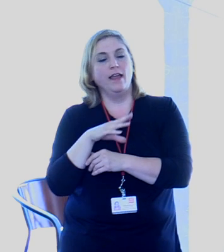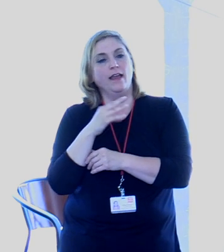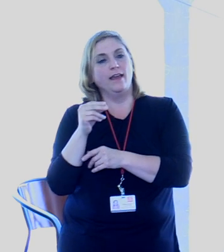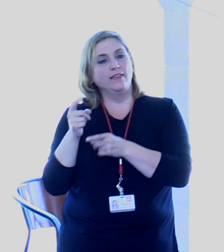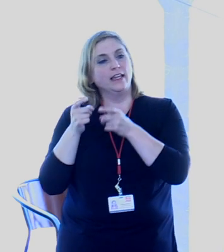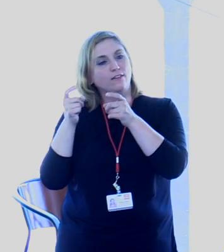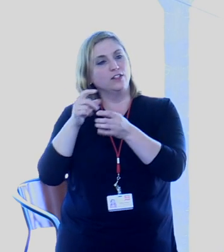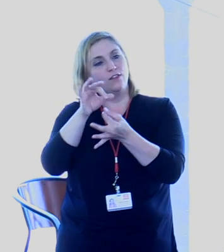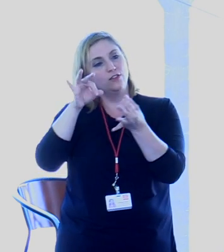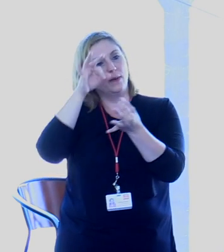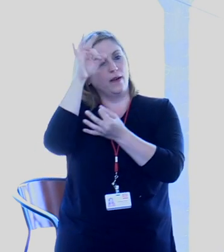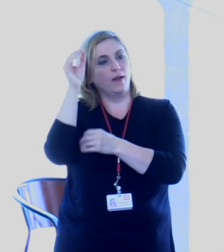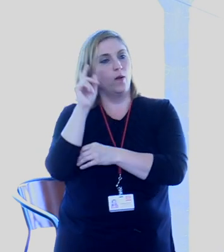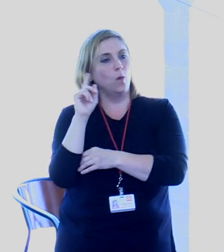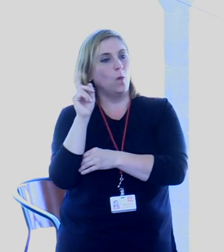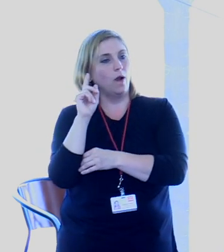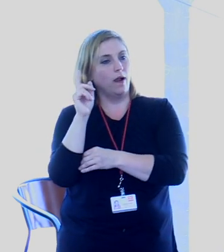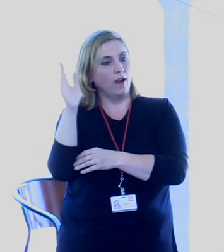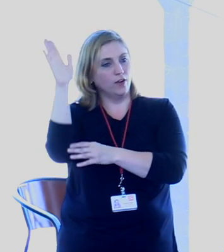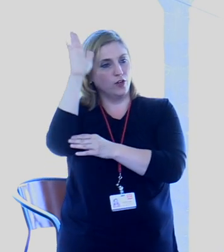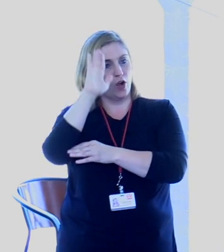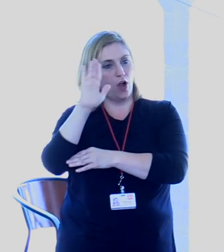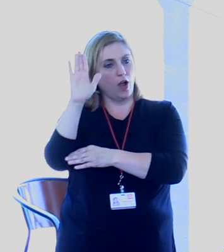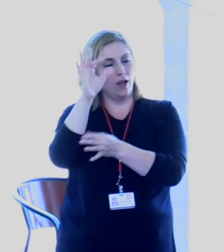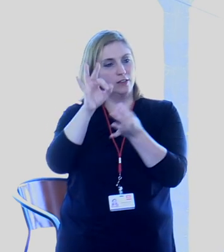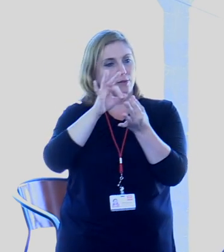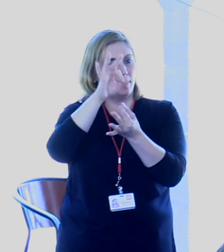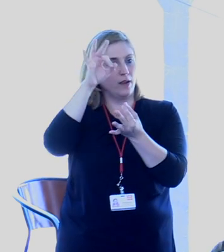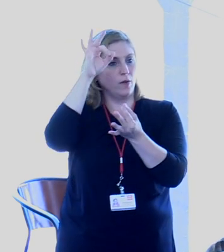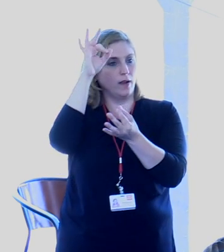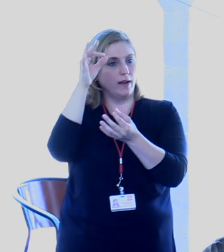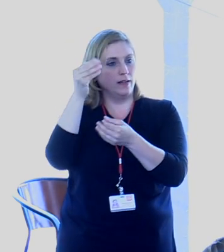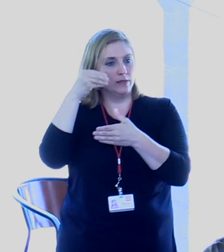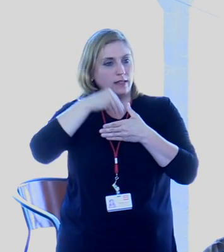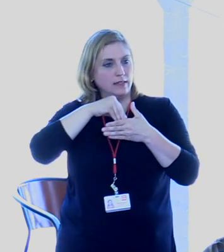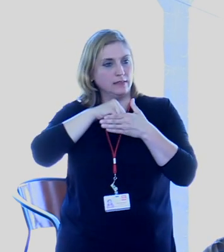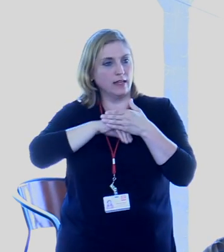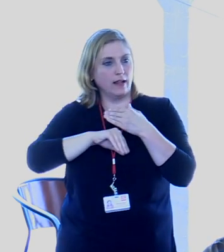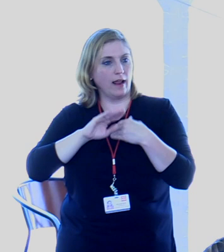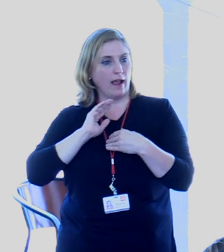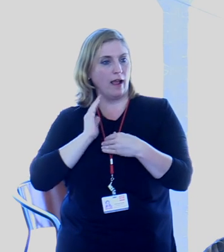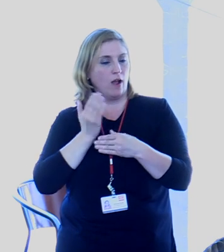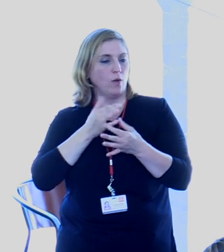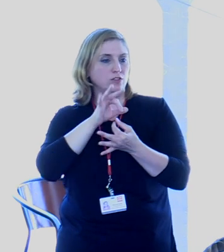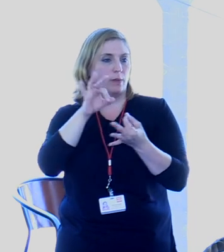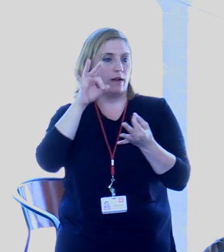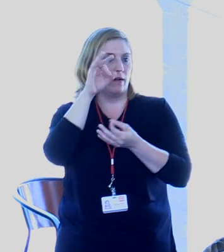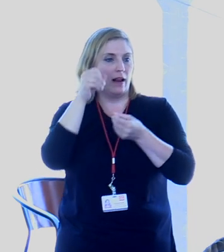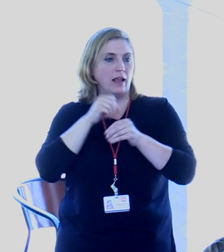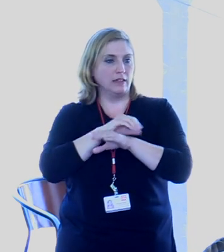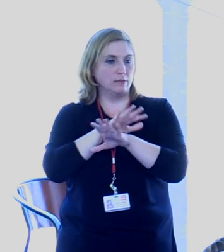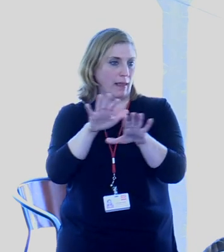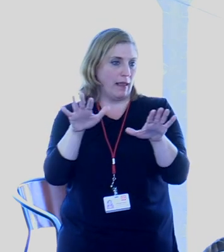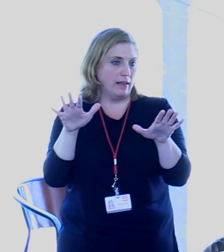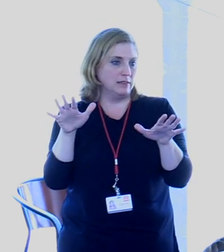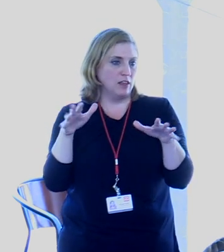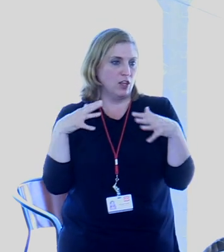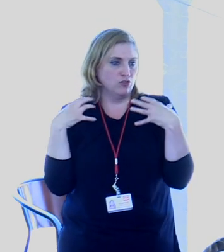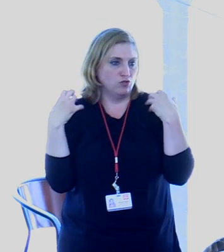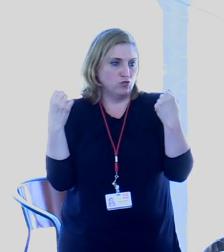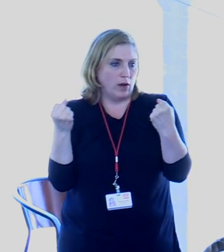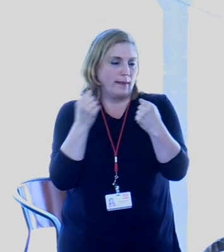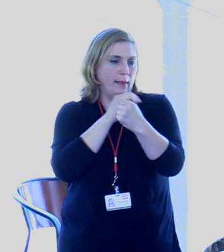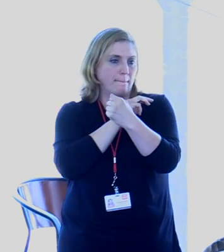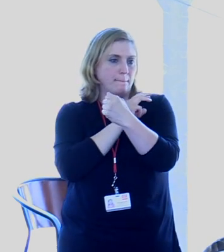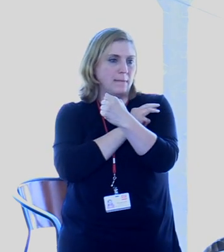okay, in which God's Spirit comes within our human spirit and expands that strength, those